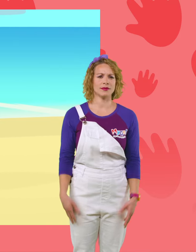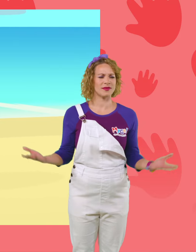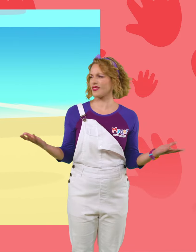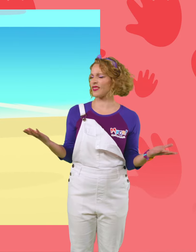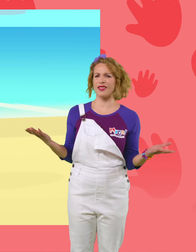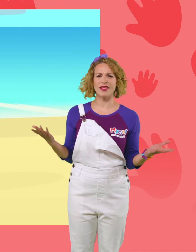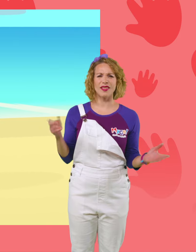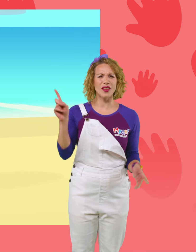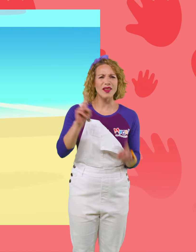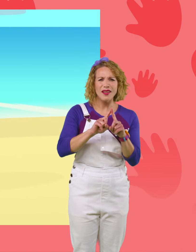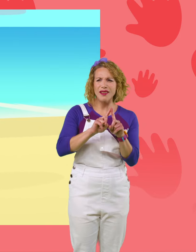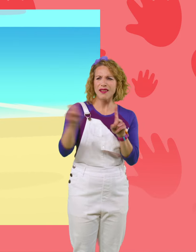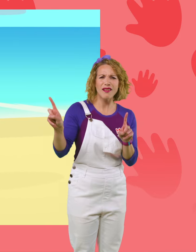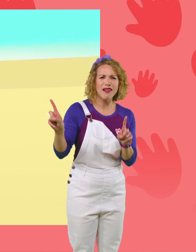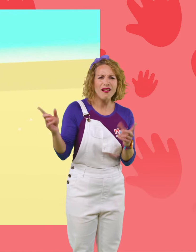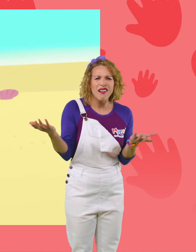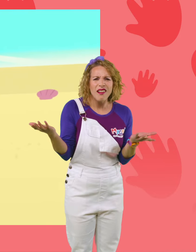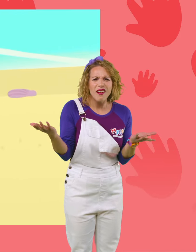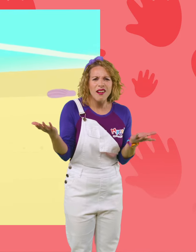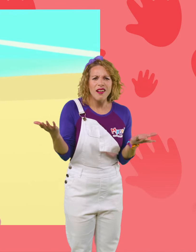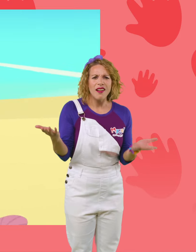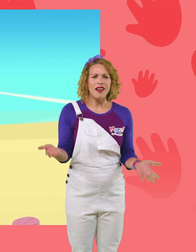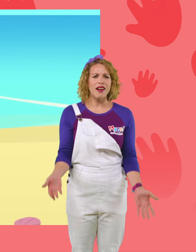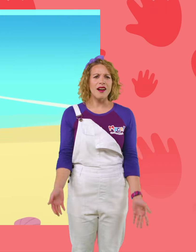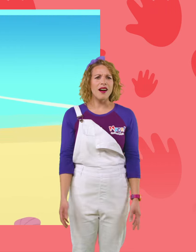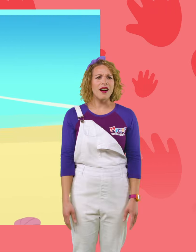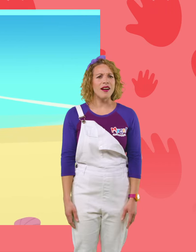Huh? Where are you going, Morphle?